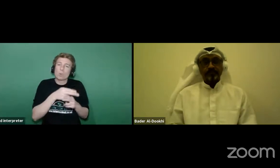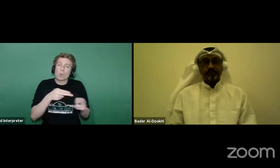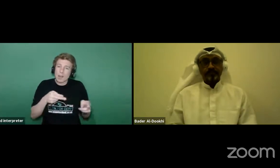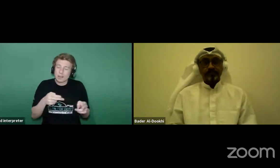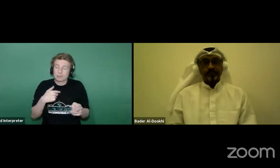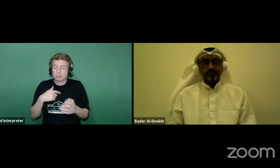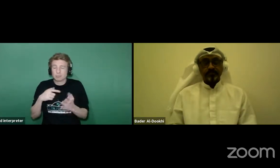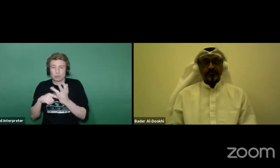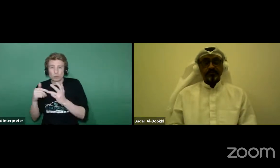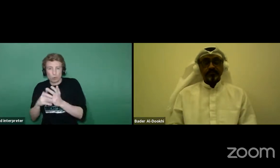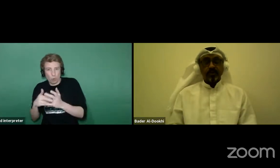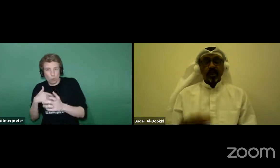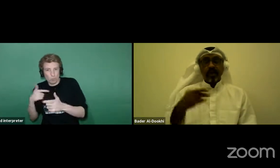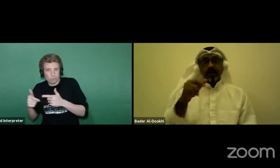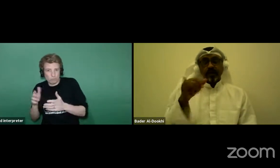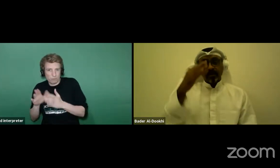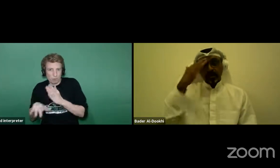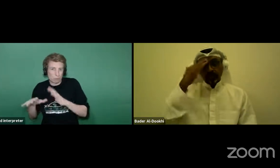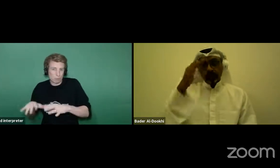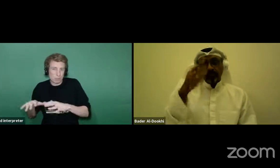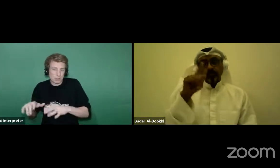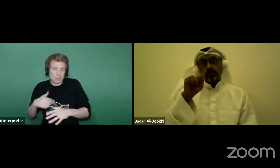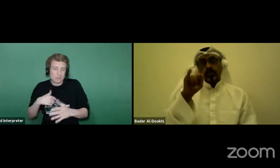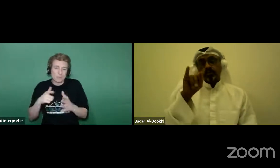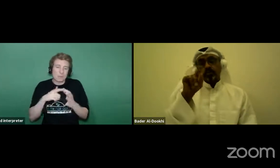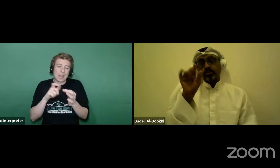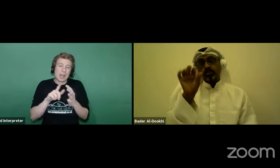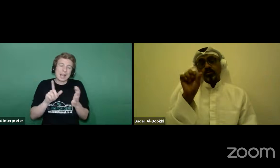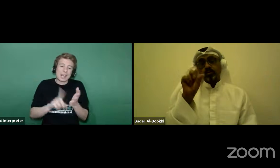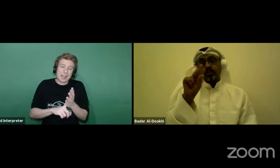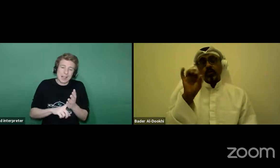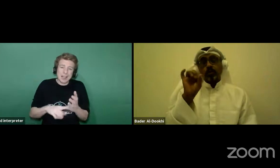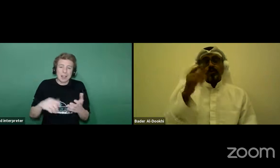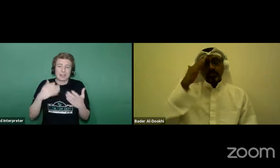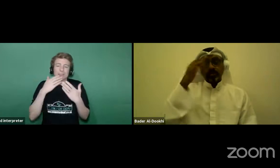Akil, Jazakallah khairan, and inshallah we'll see you again tomorrow, inshallah. Jazakallah khairan.